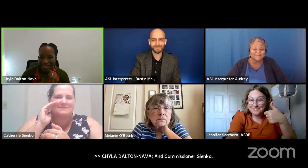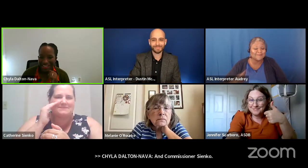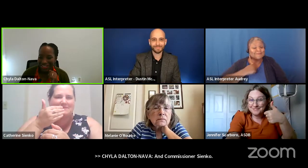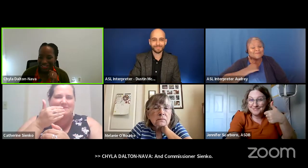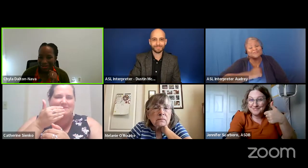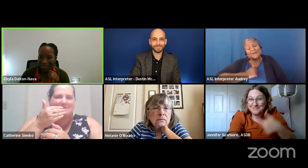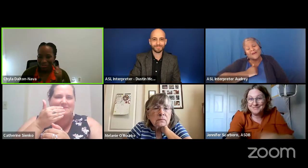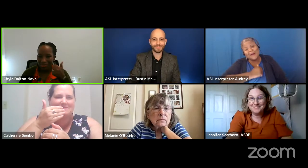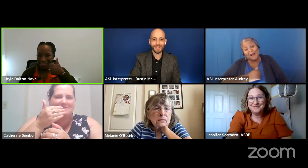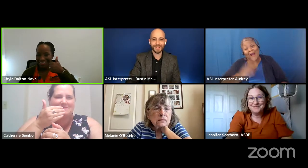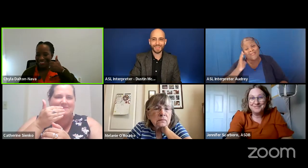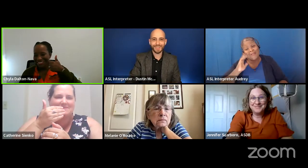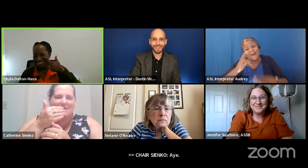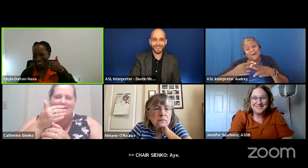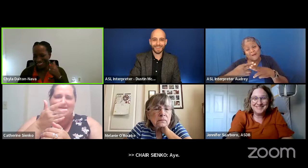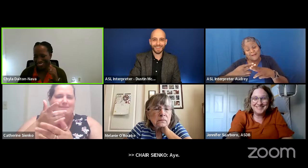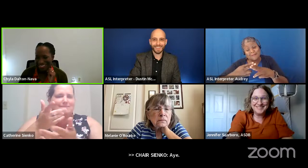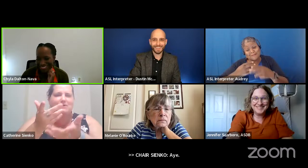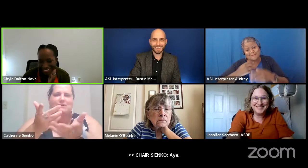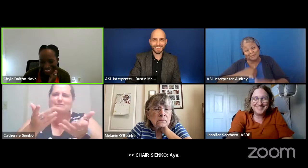Sorry about that. I thought I called you, but